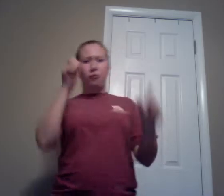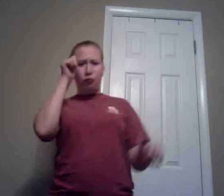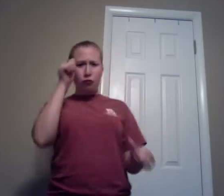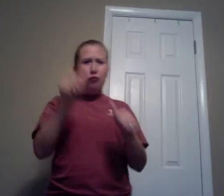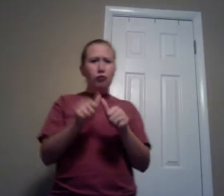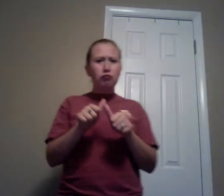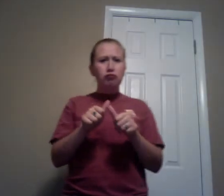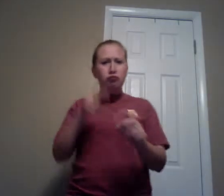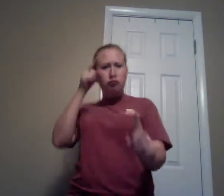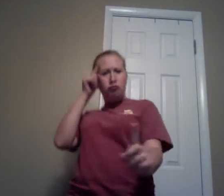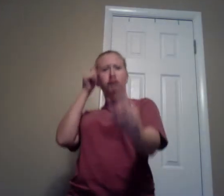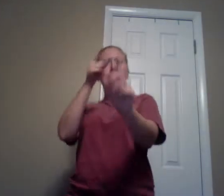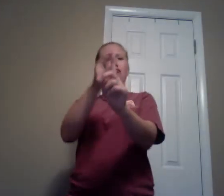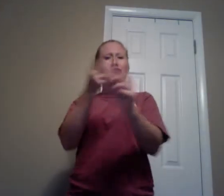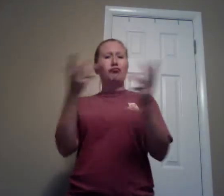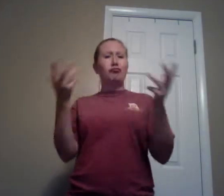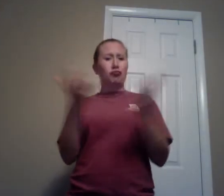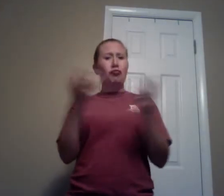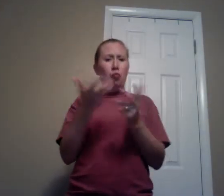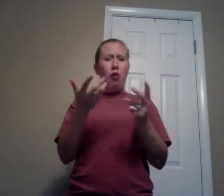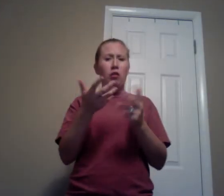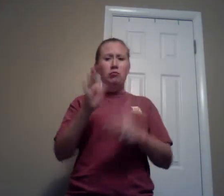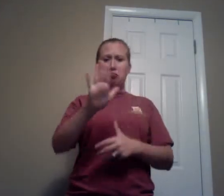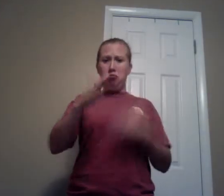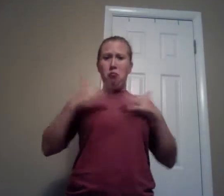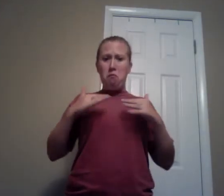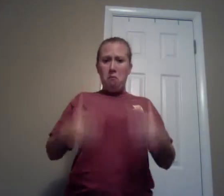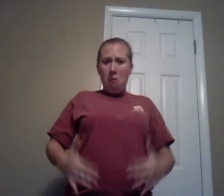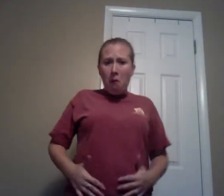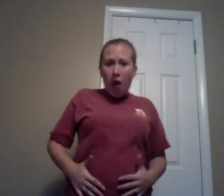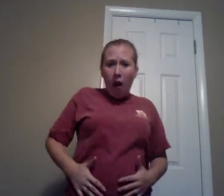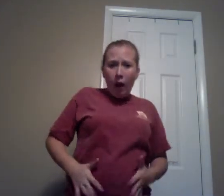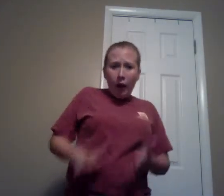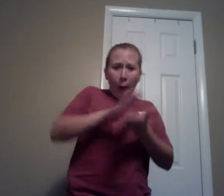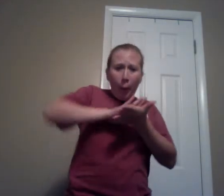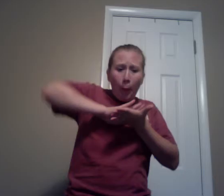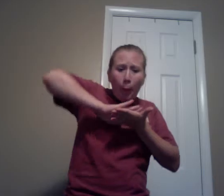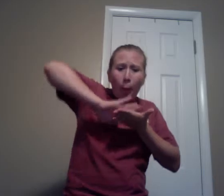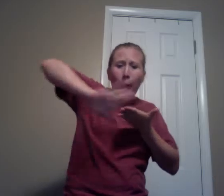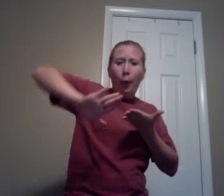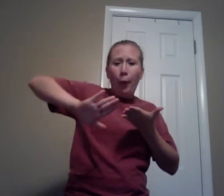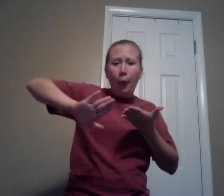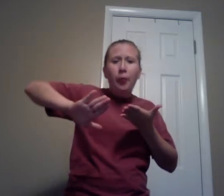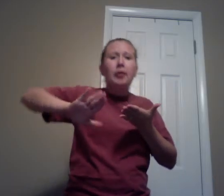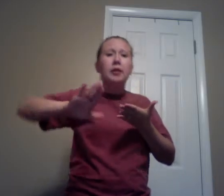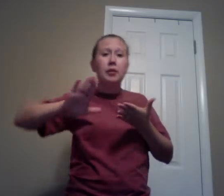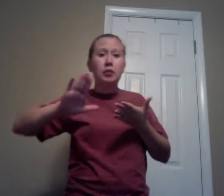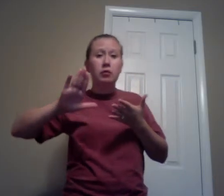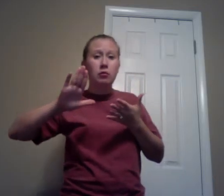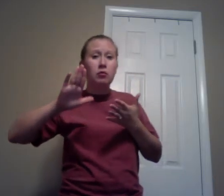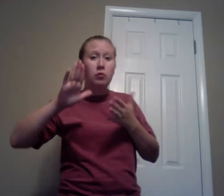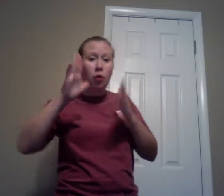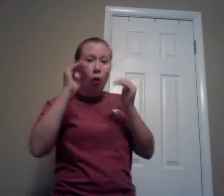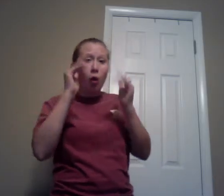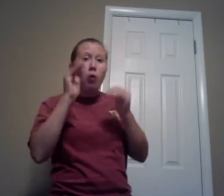colon be really clean so that the doctor can find all the polyps there are. So don't get discouraged. Take a